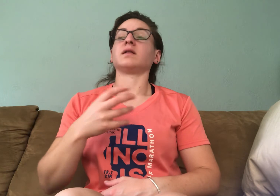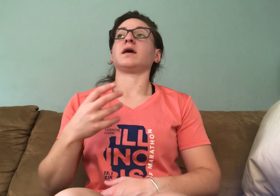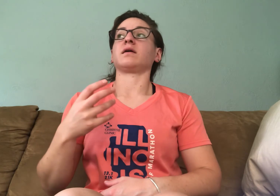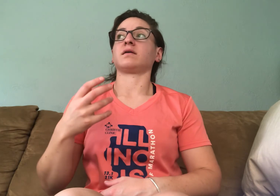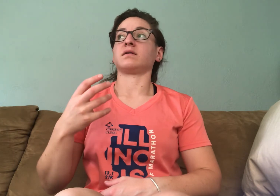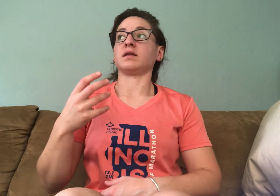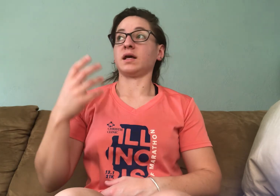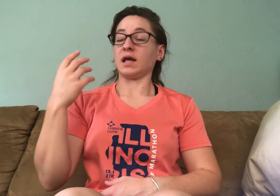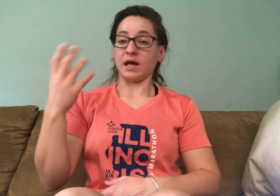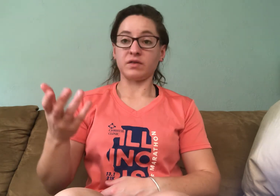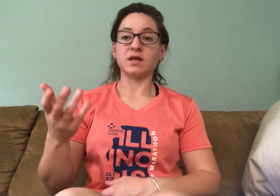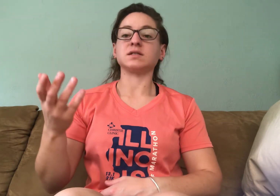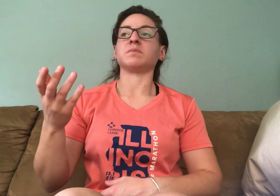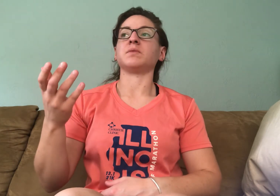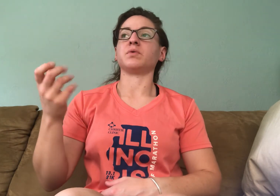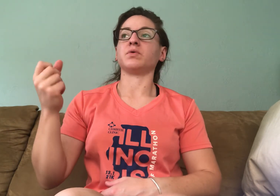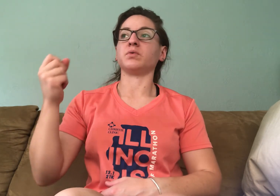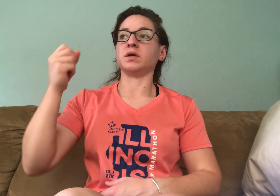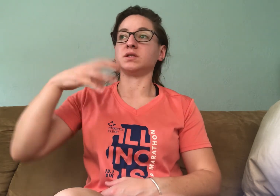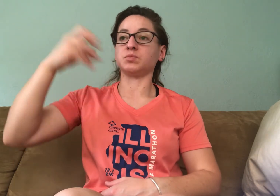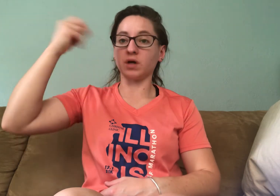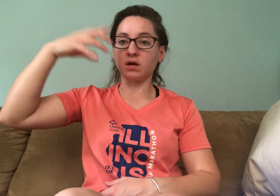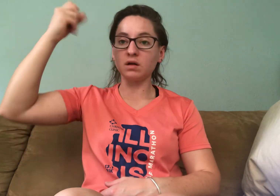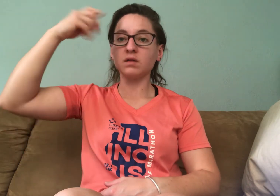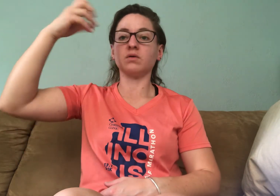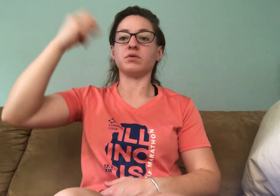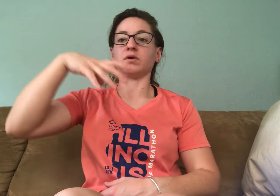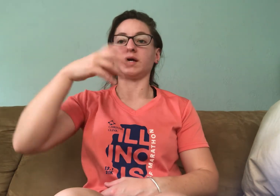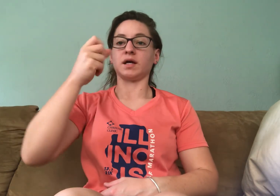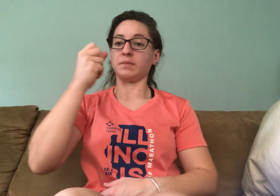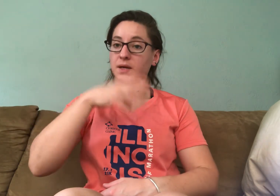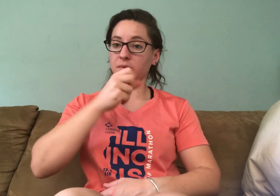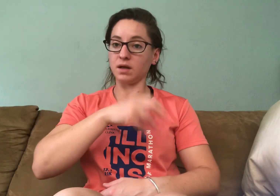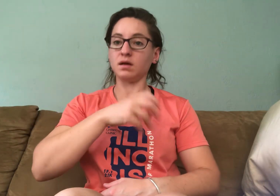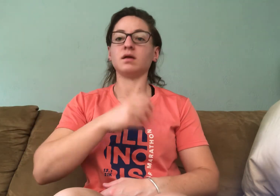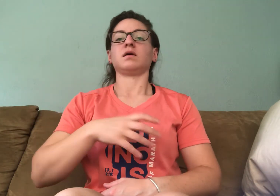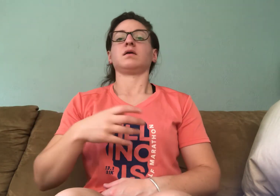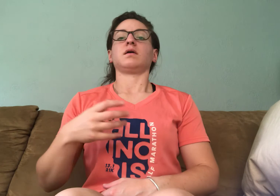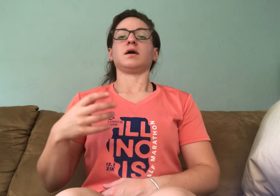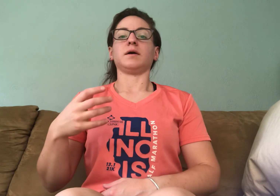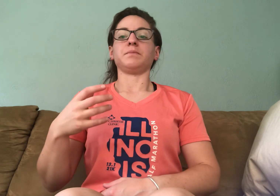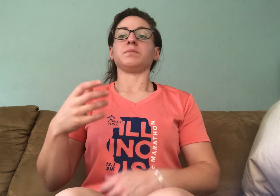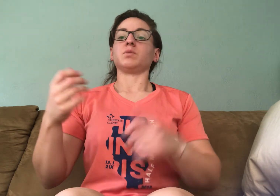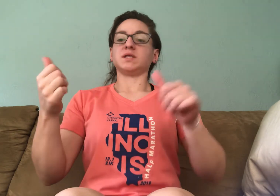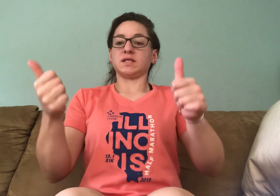like Catholics, like people who would sprinkle, or like on a baby. We sign